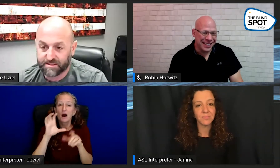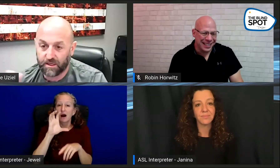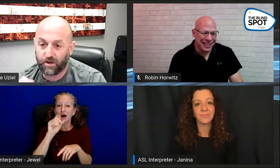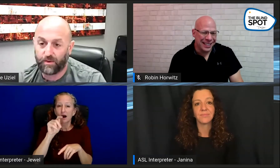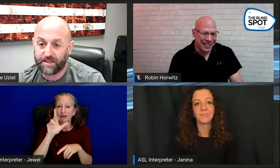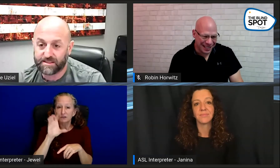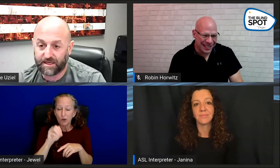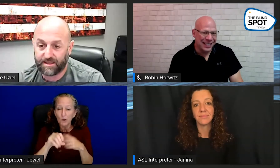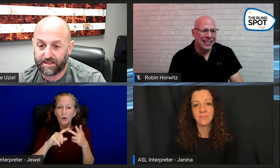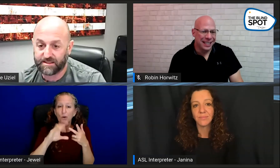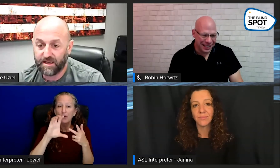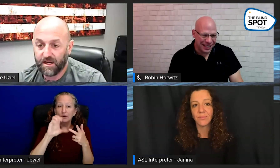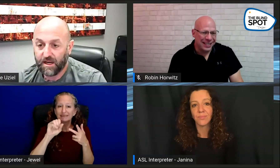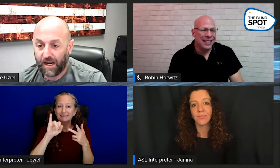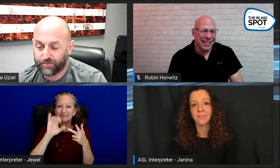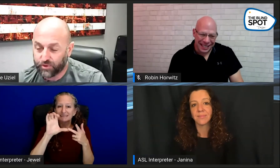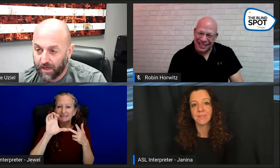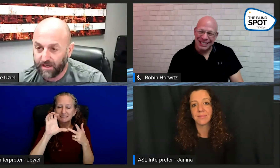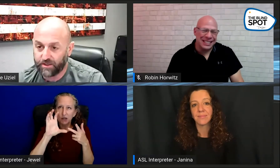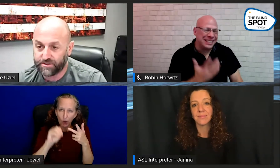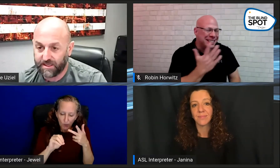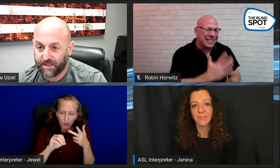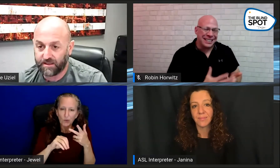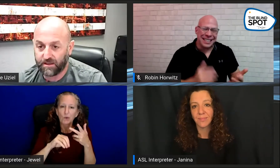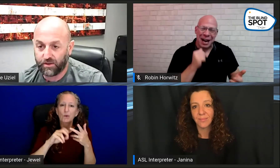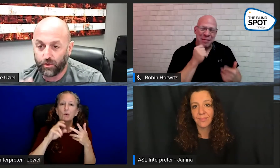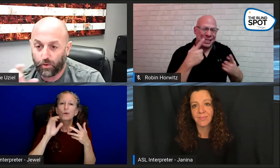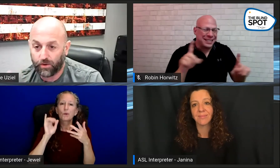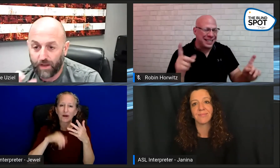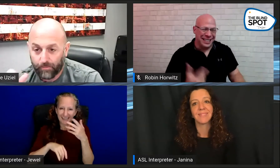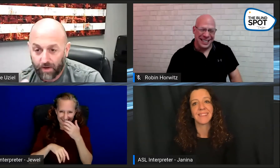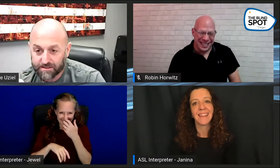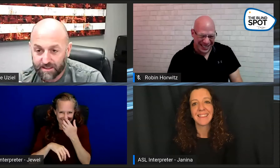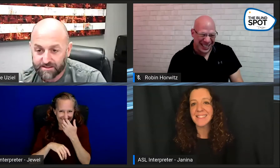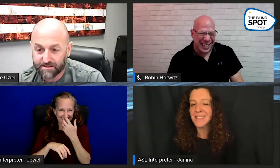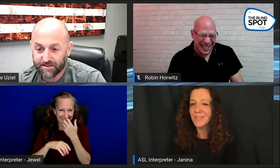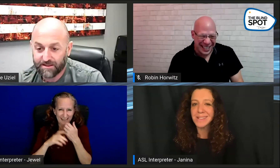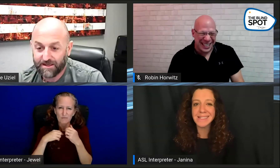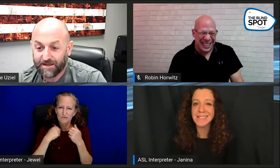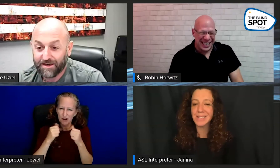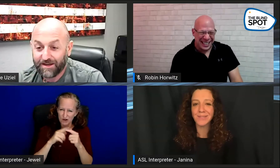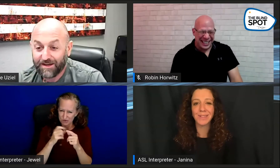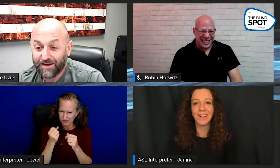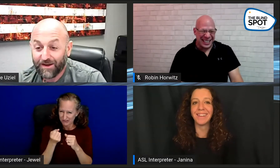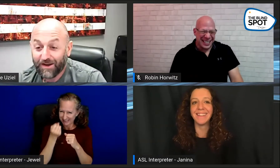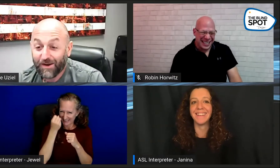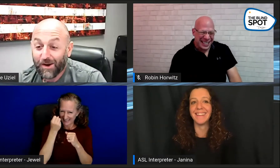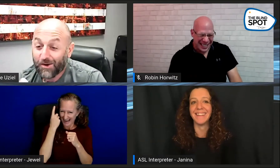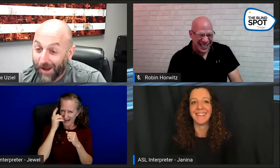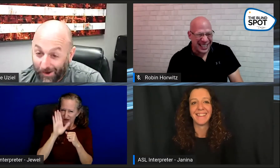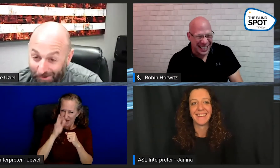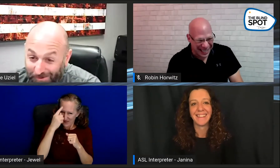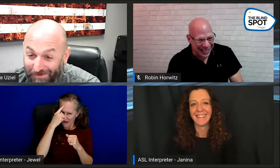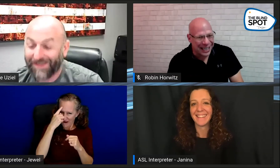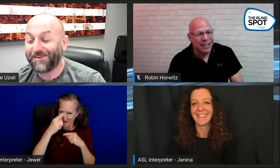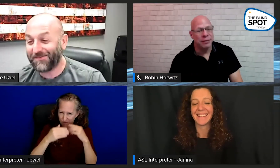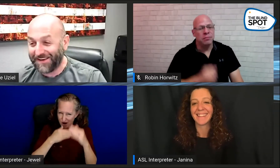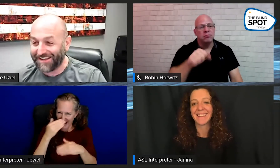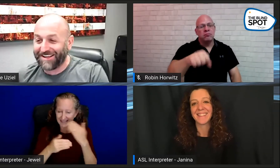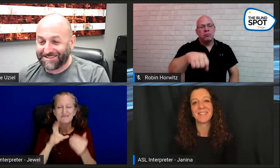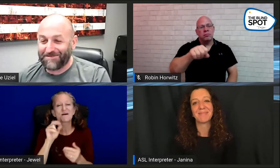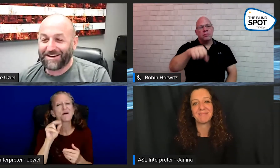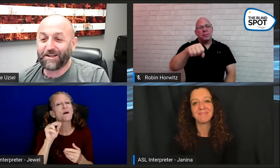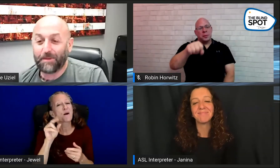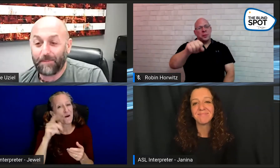Costco and Cisco and these kind of things. And I'm trying to understand your thought process. That's not very successful though. No, it's